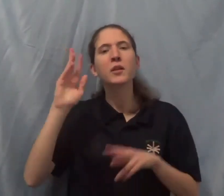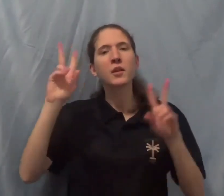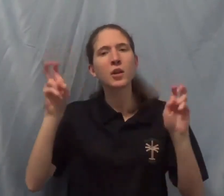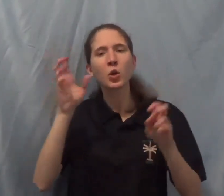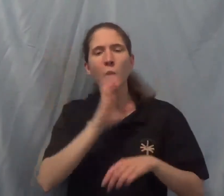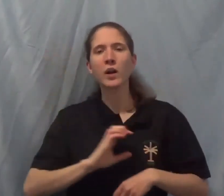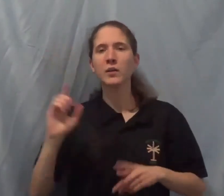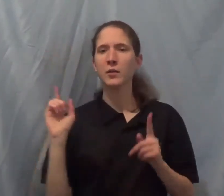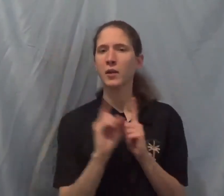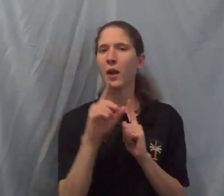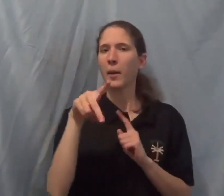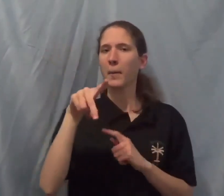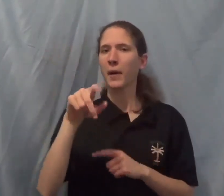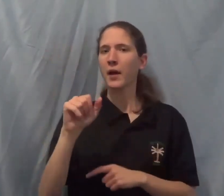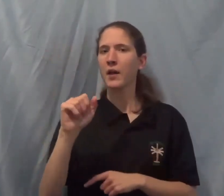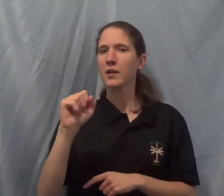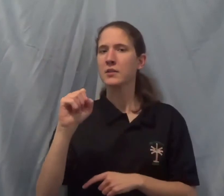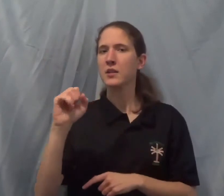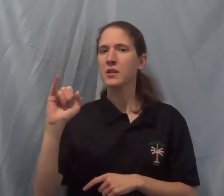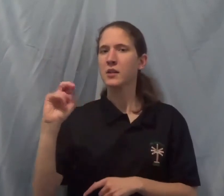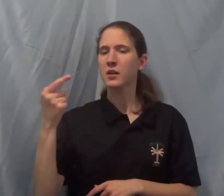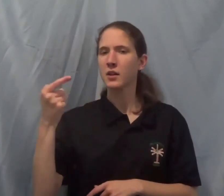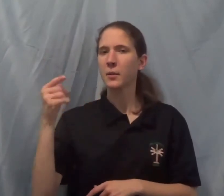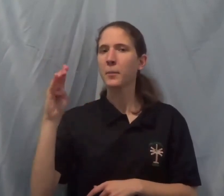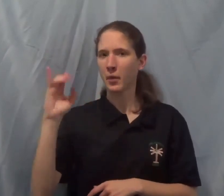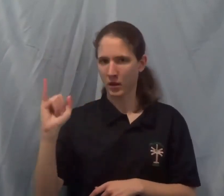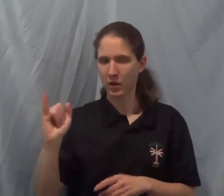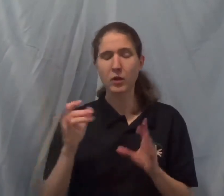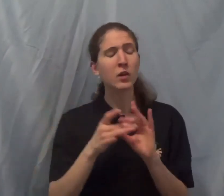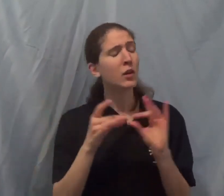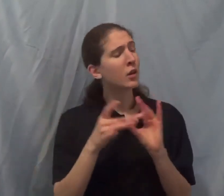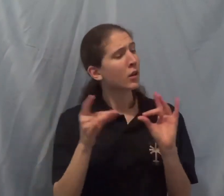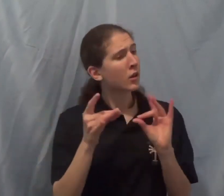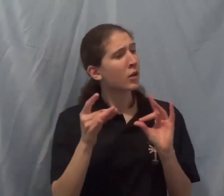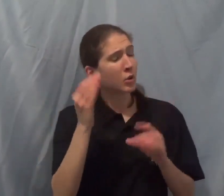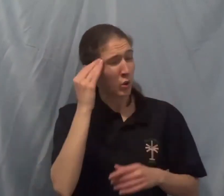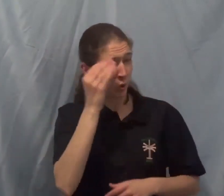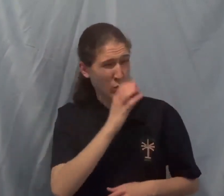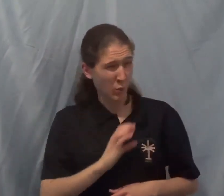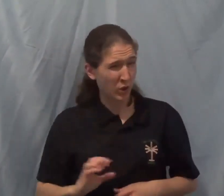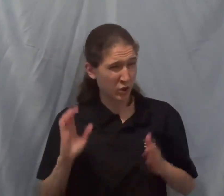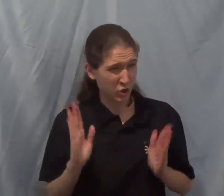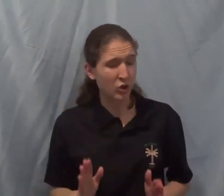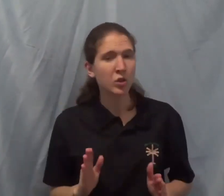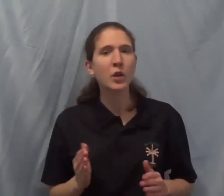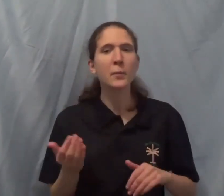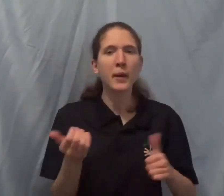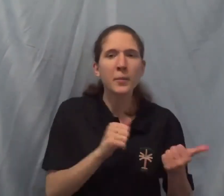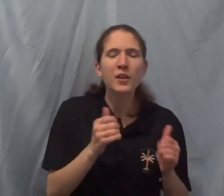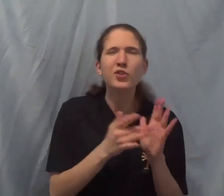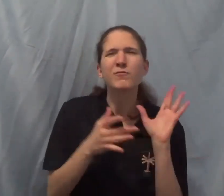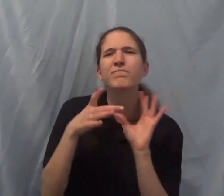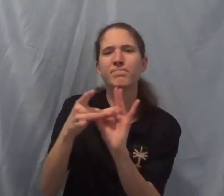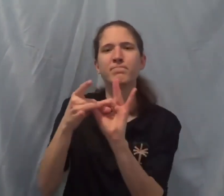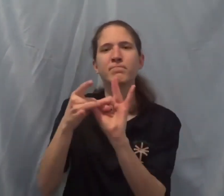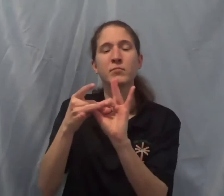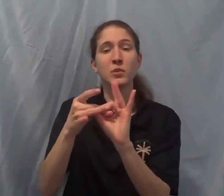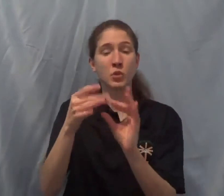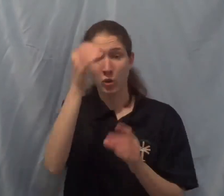baptism. He is empowered to fight for Christ through confirmation, called to act in the world sharing the royal, prophetic, and priestly role